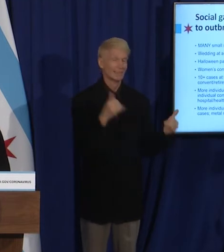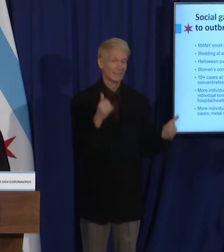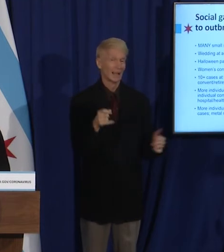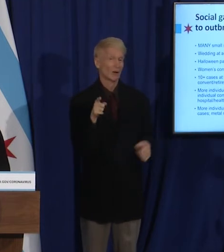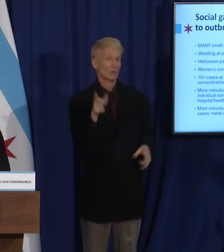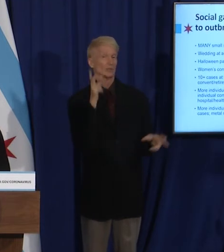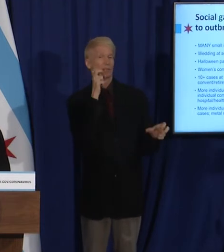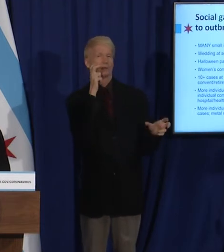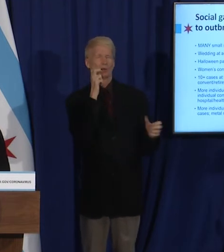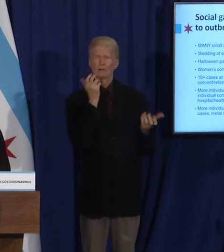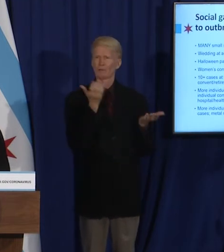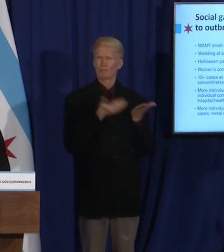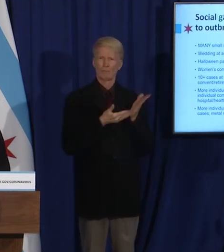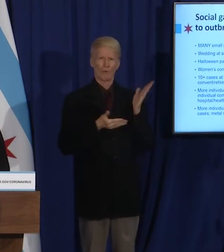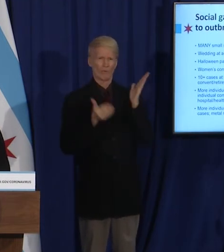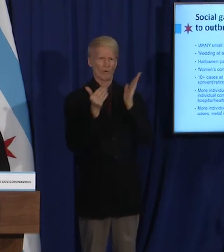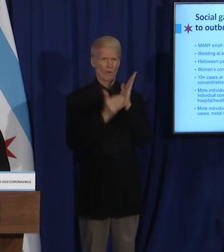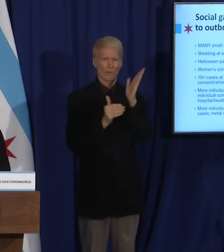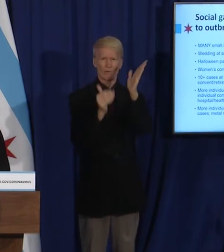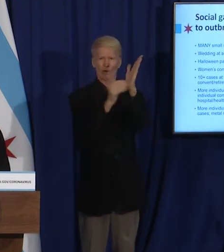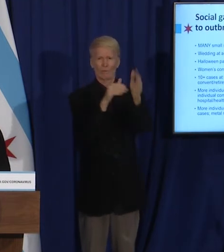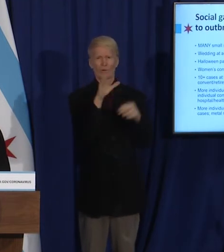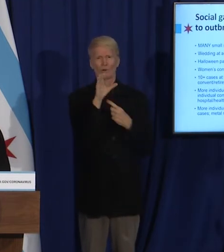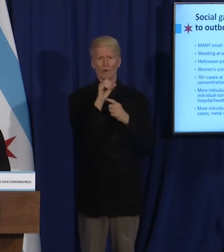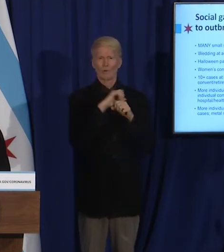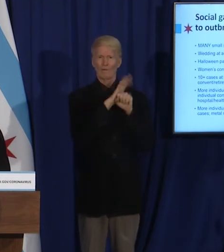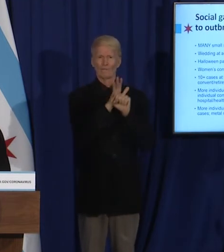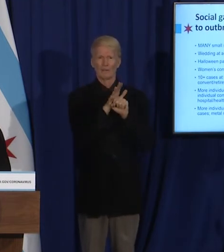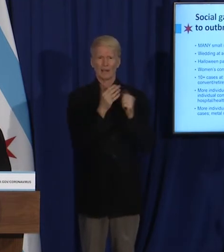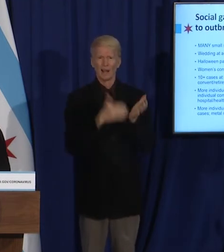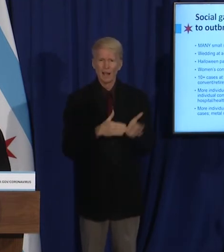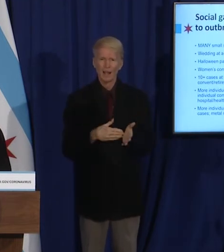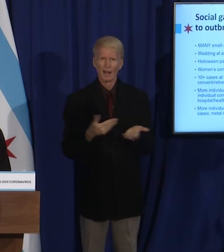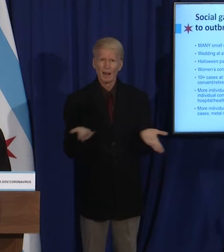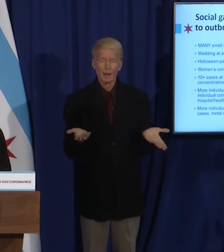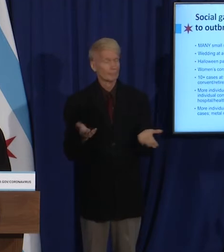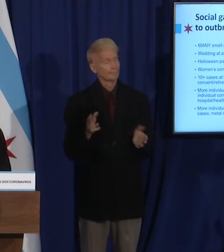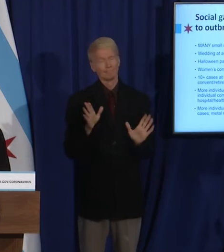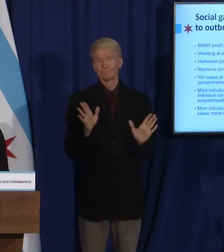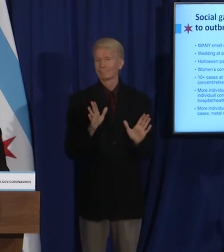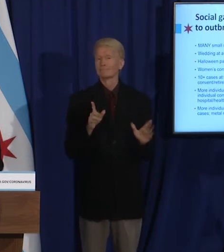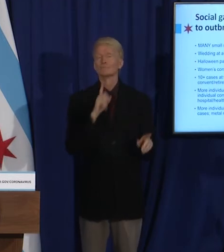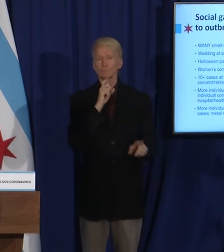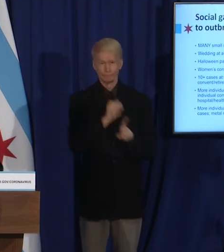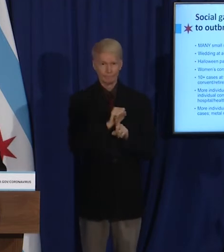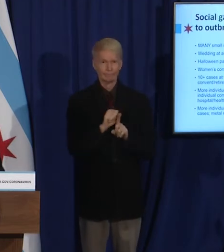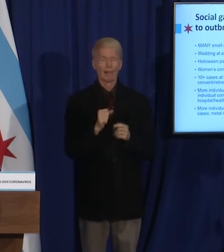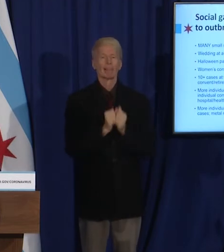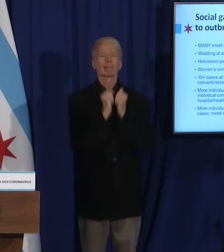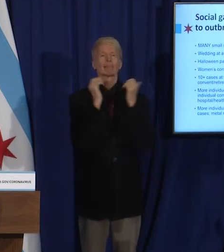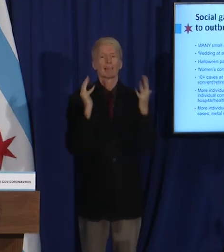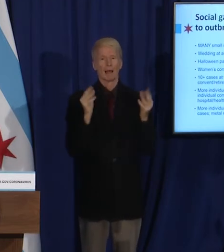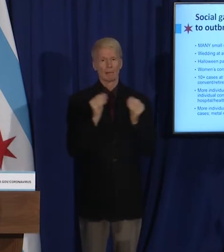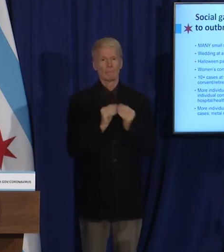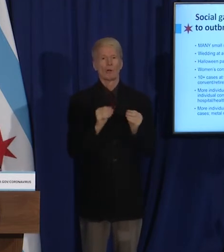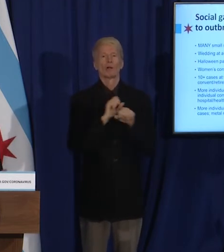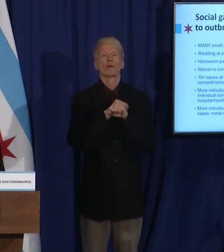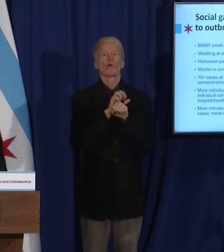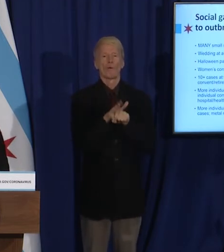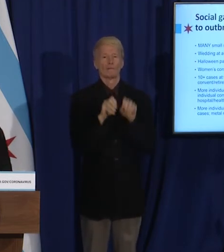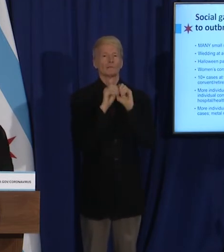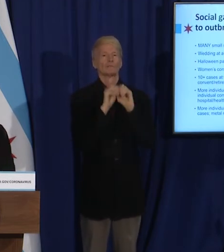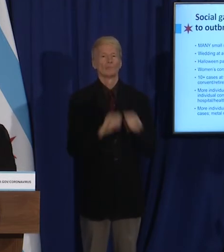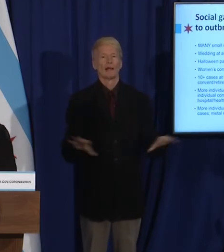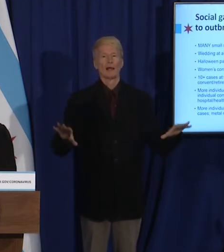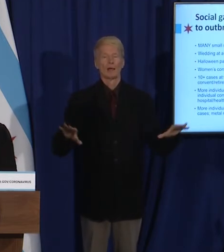about COVID right now in your regular lives. That's not by accident. There is a lot more COVID around. We are doing an investigation